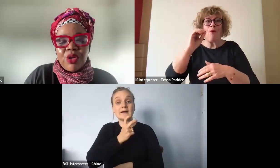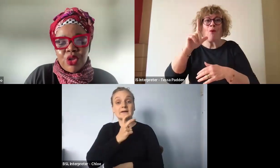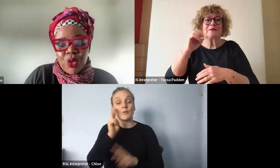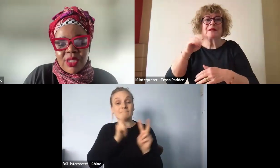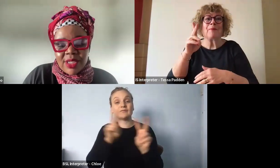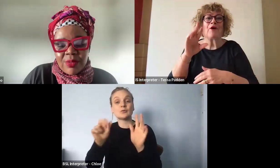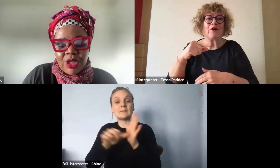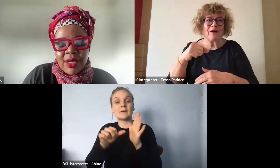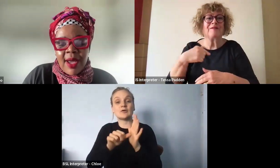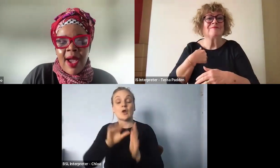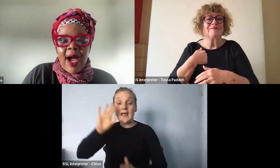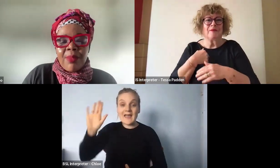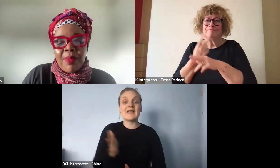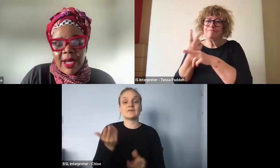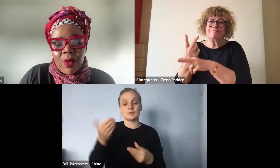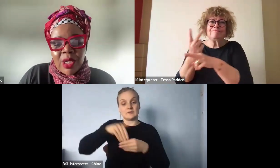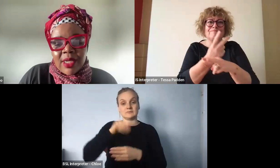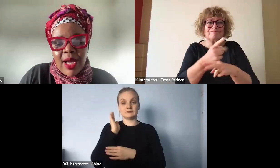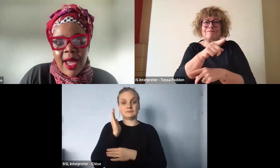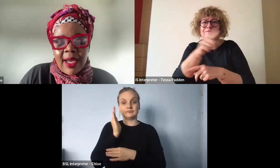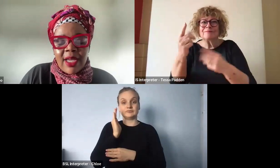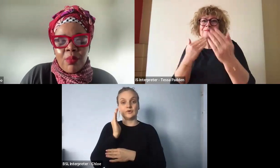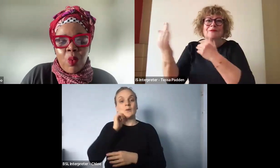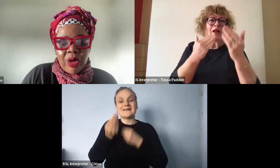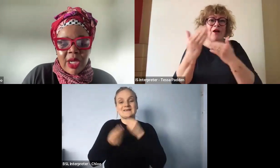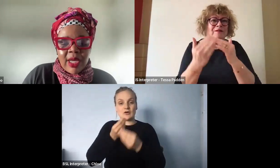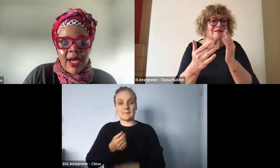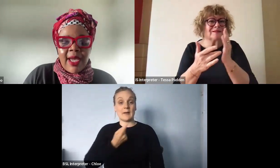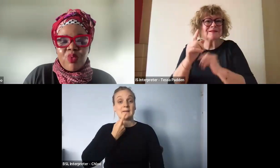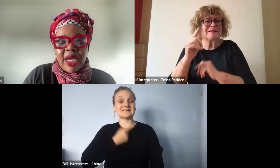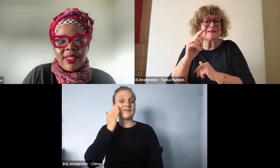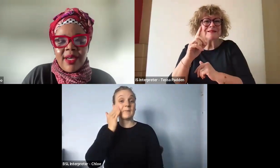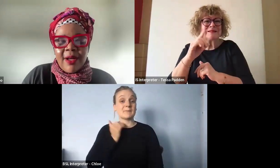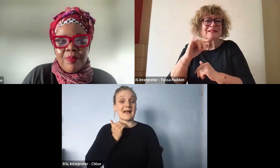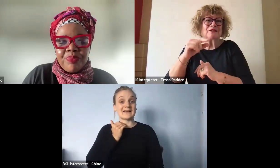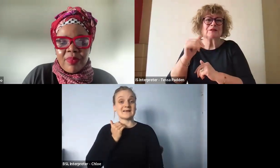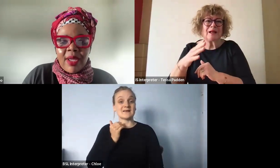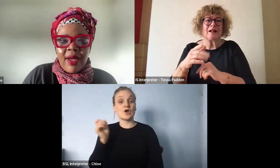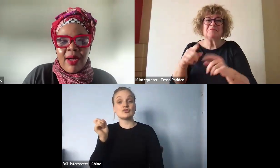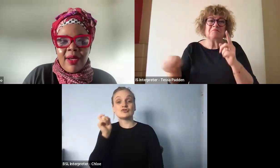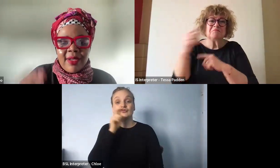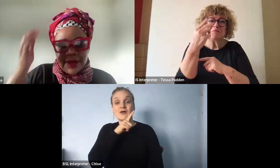will begin with a short description. I'm a Black woman, and I am wearing a red